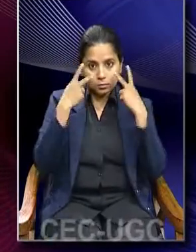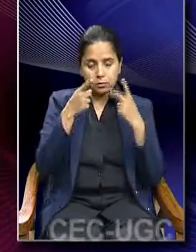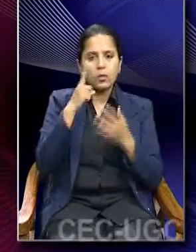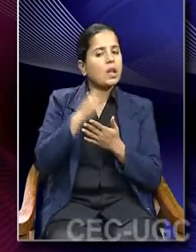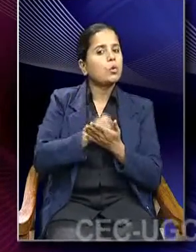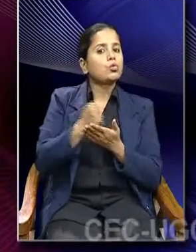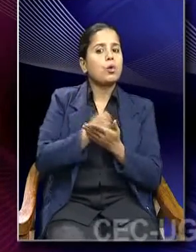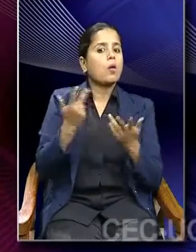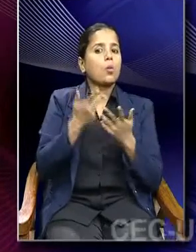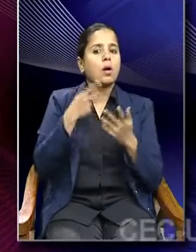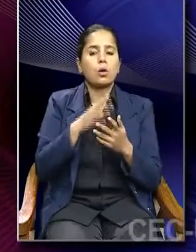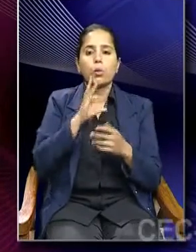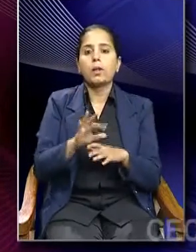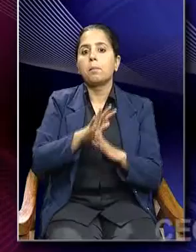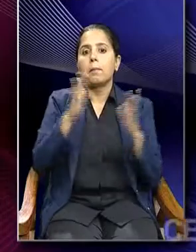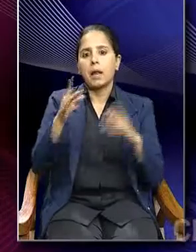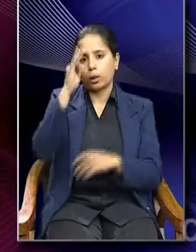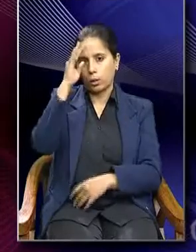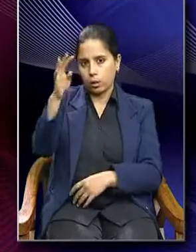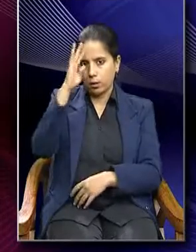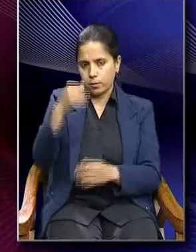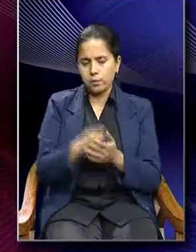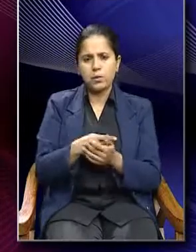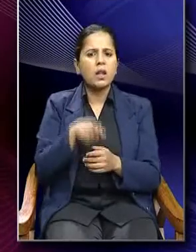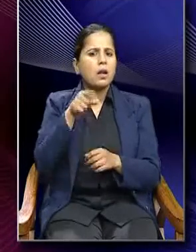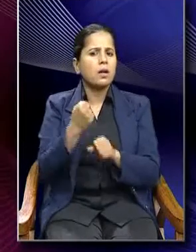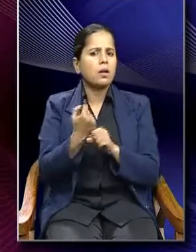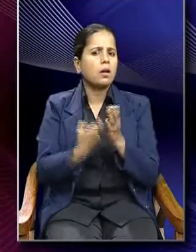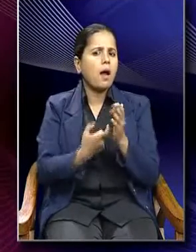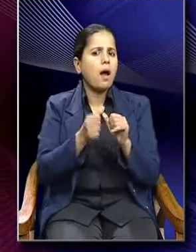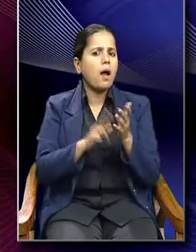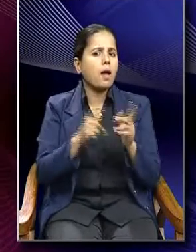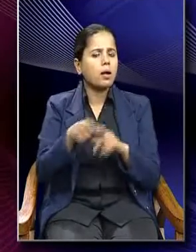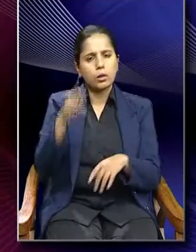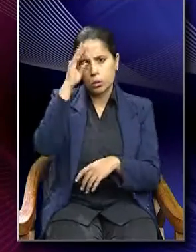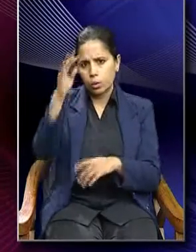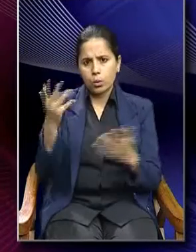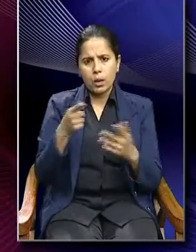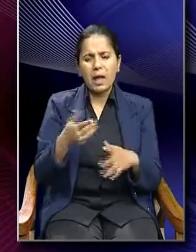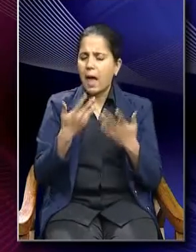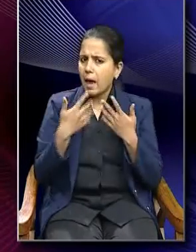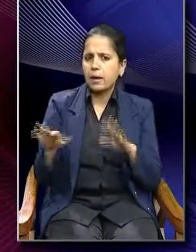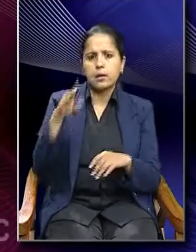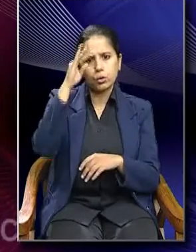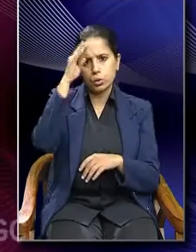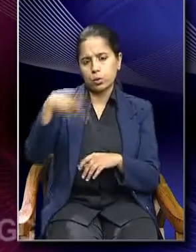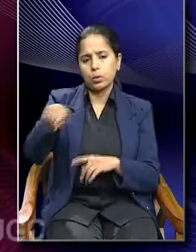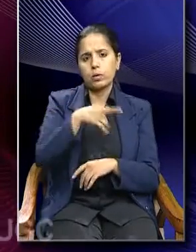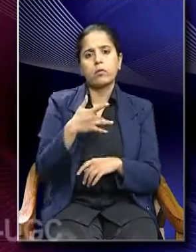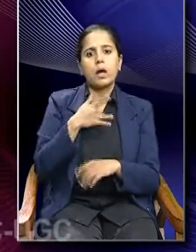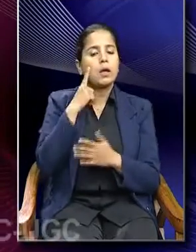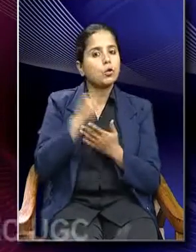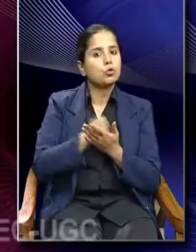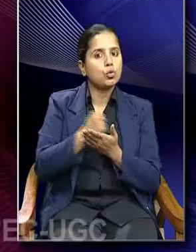trying to build a grand theory. And what is a grand theory? It refers to any theory that attempts